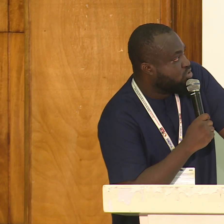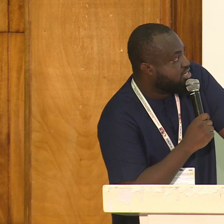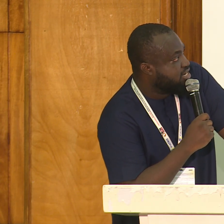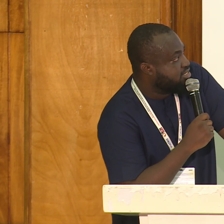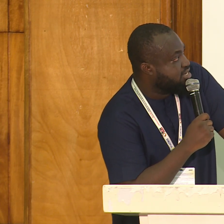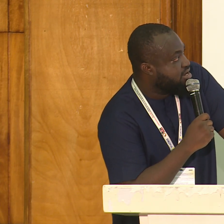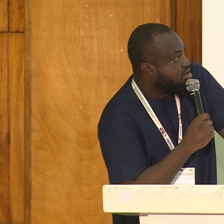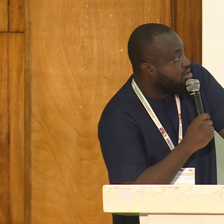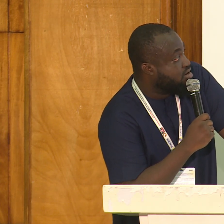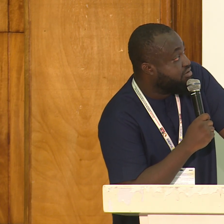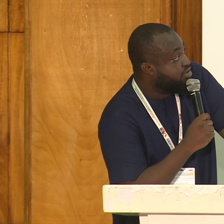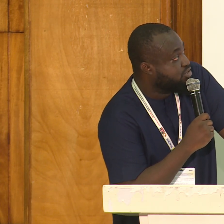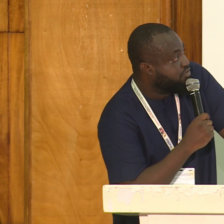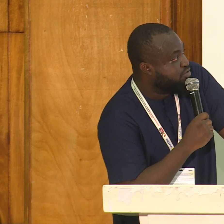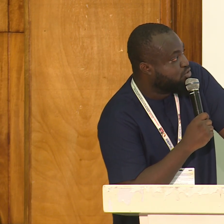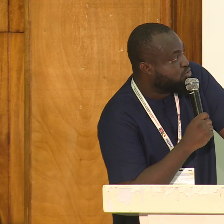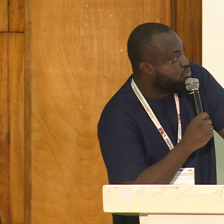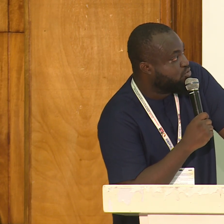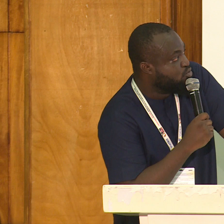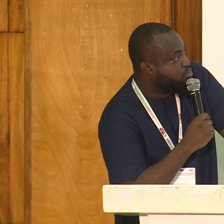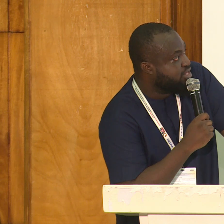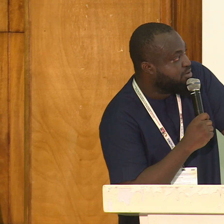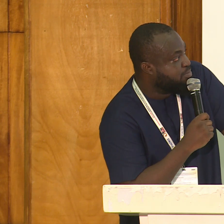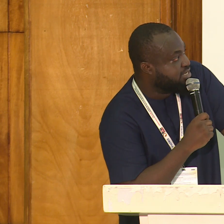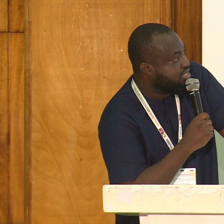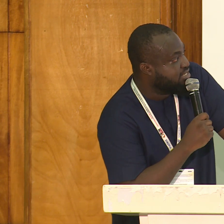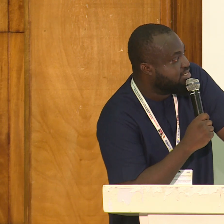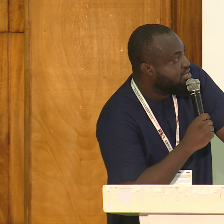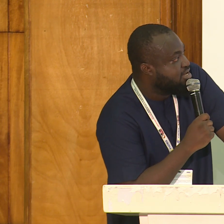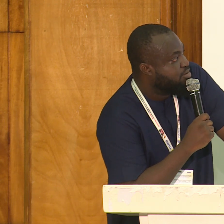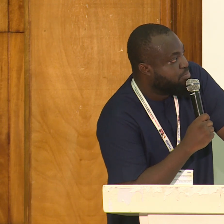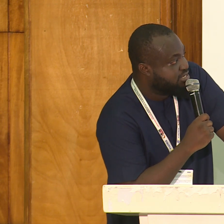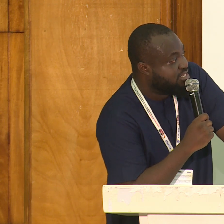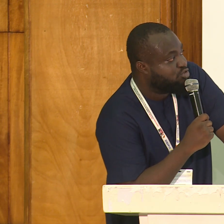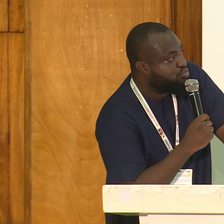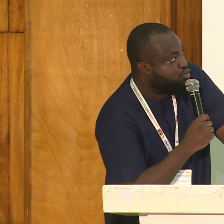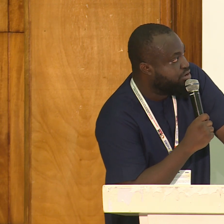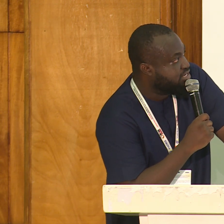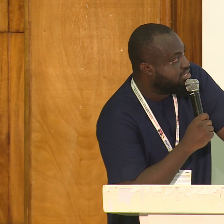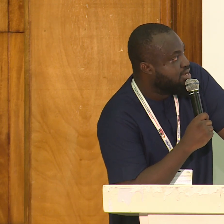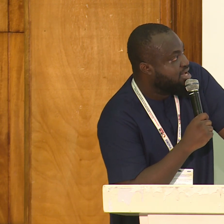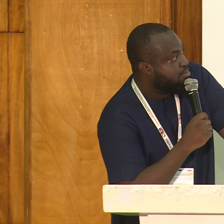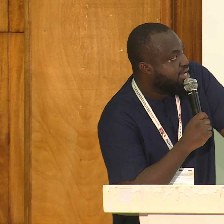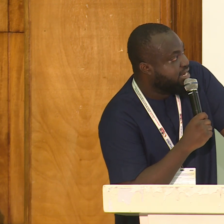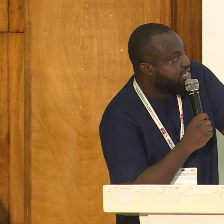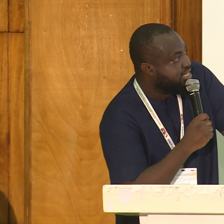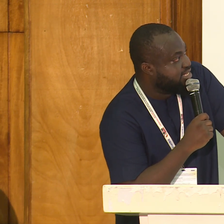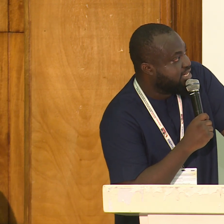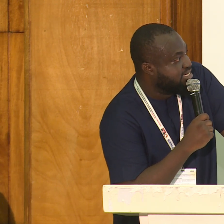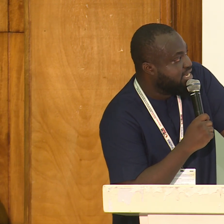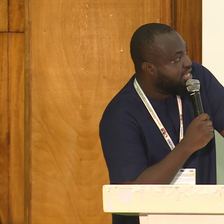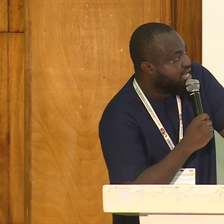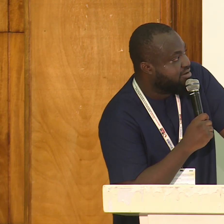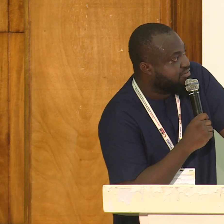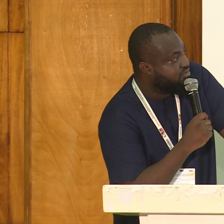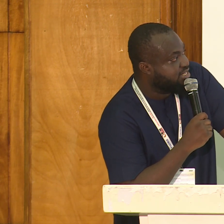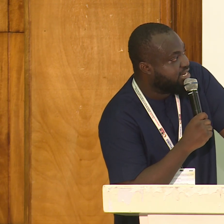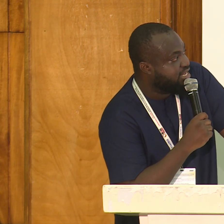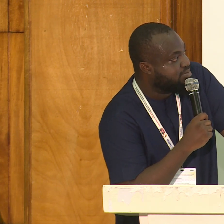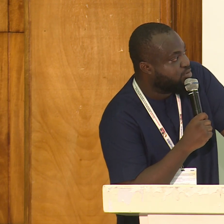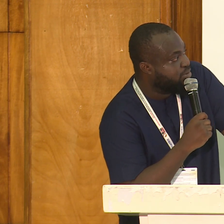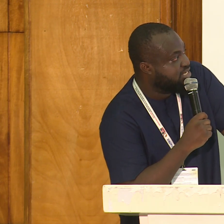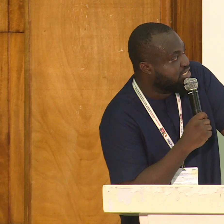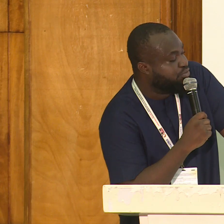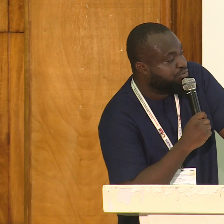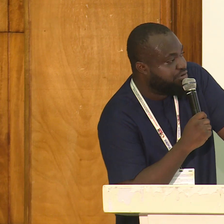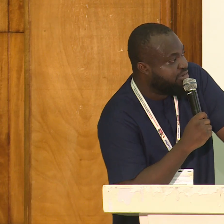Overall contact coverage of 52.3% represents progress, but indicates that nearly half of the